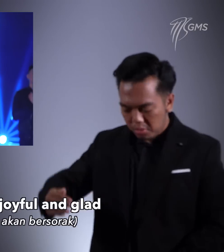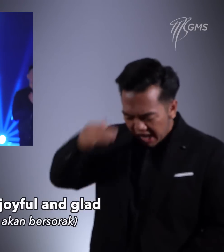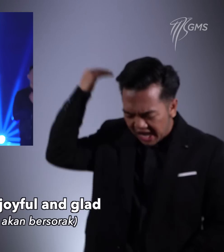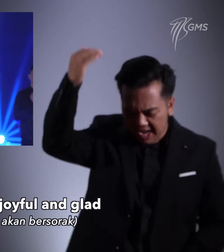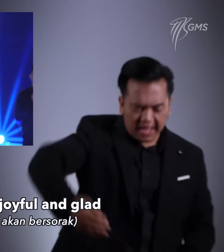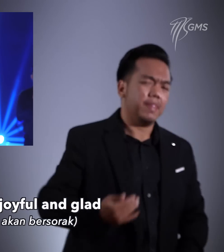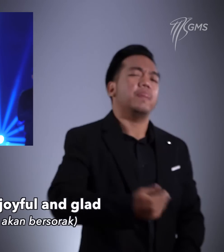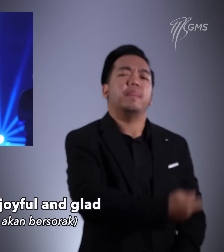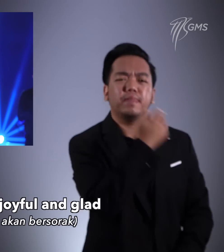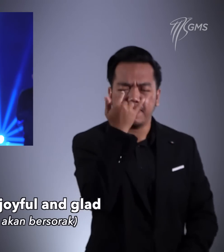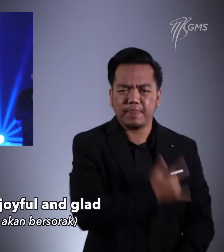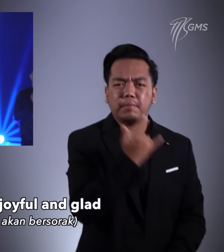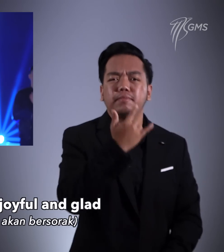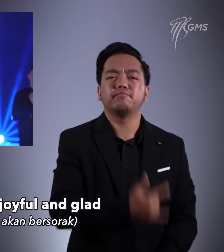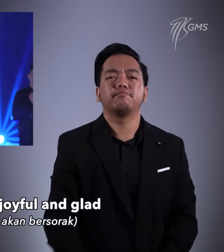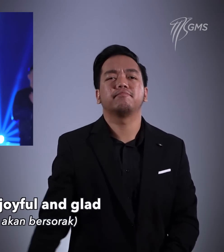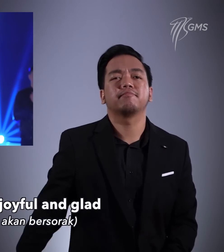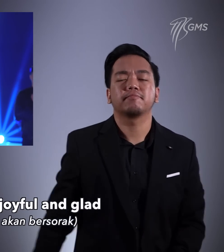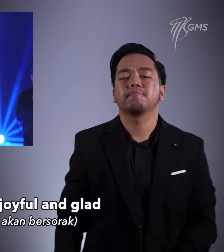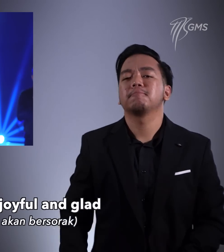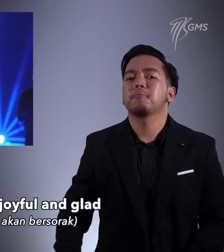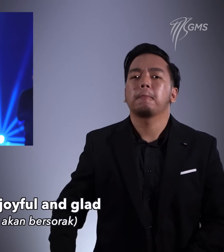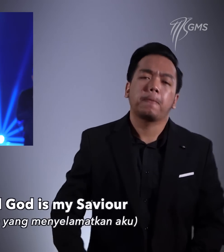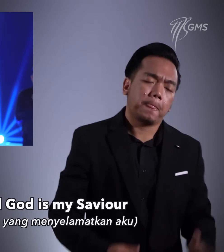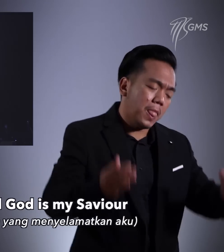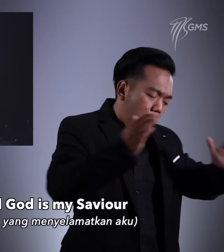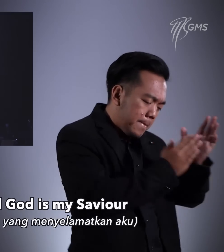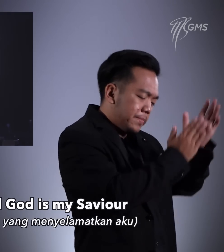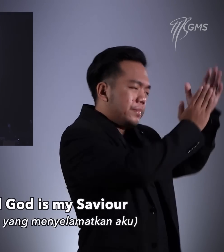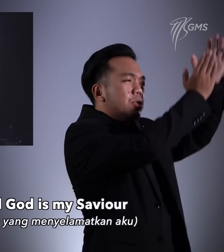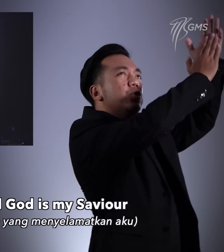I will still be